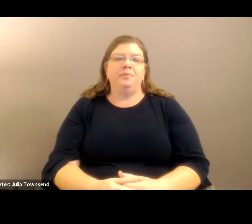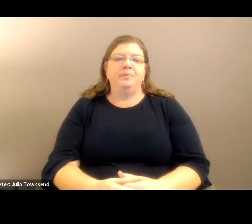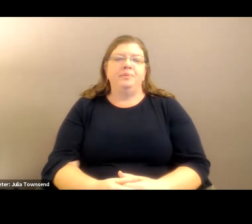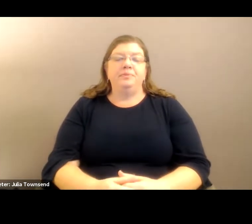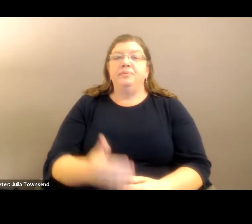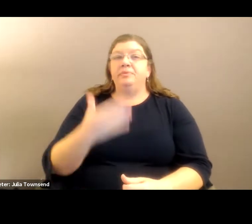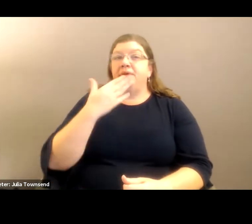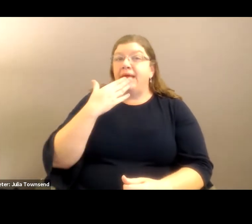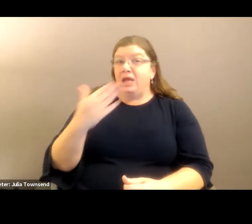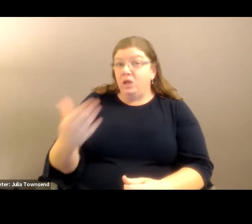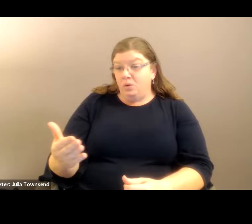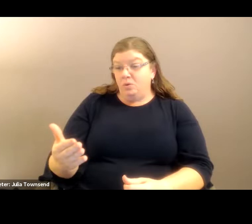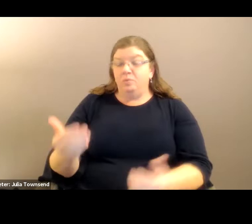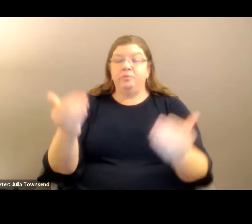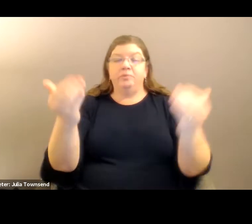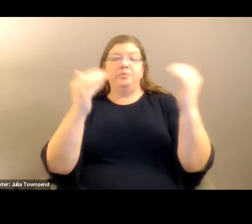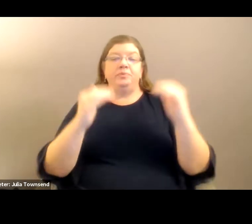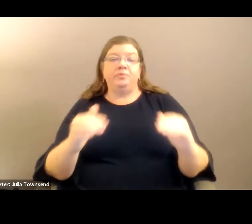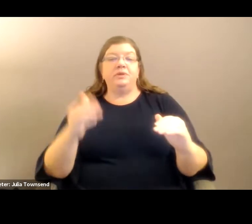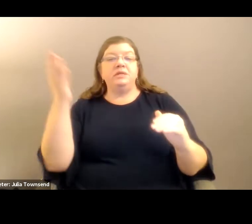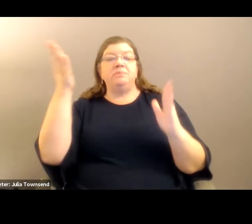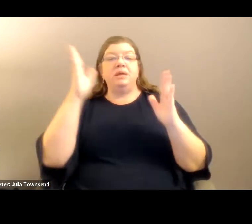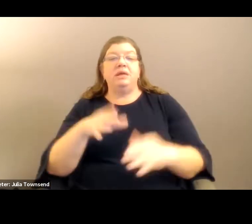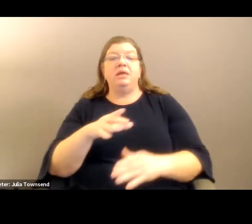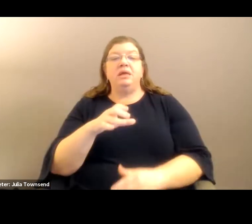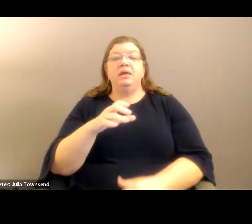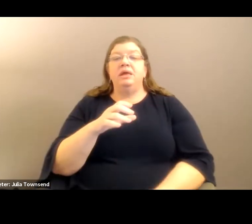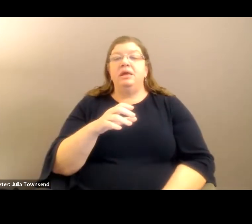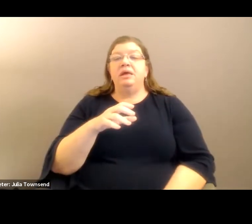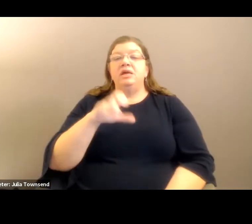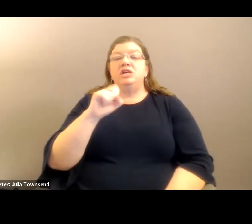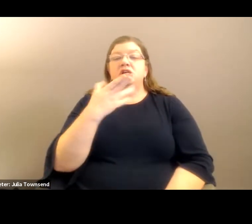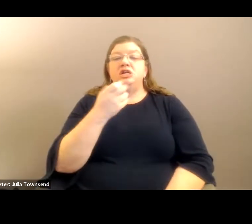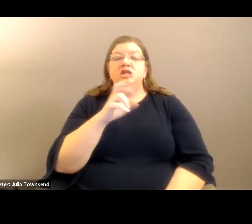Thank you. Next speaker is Sheridan Rosenberg.